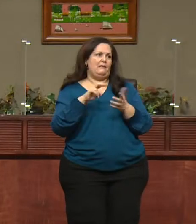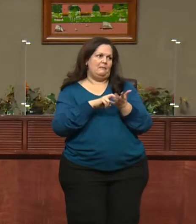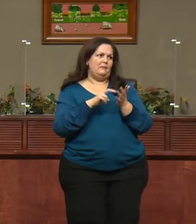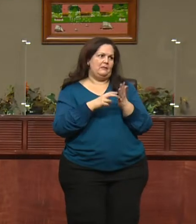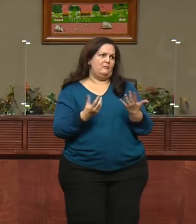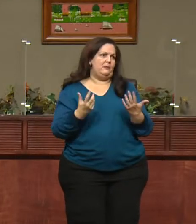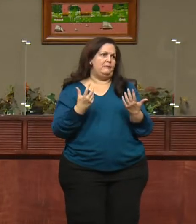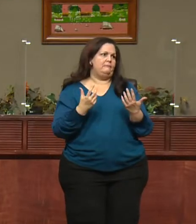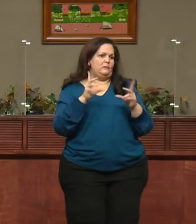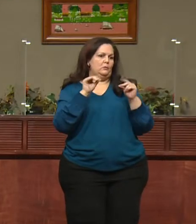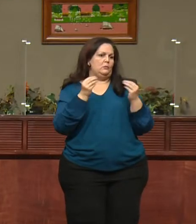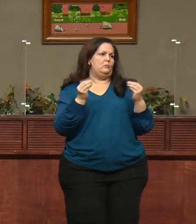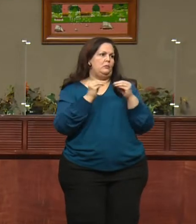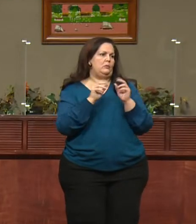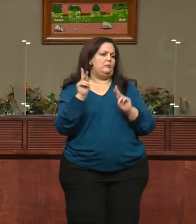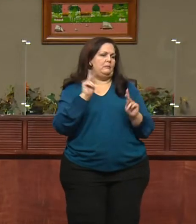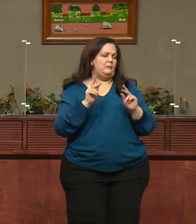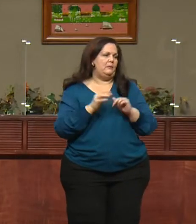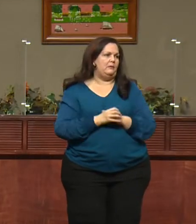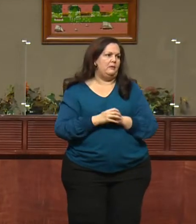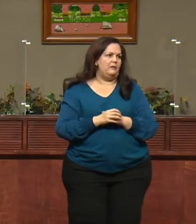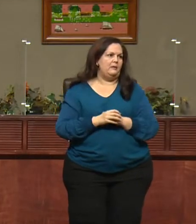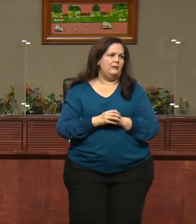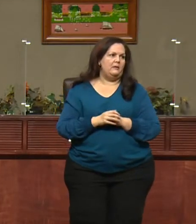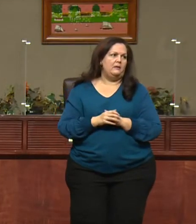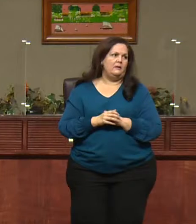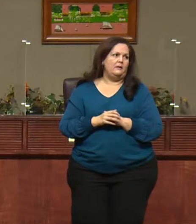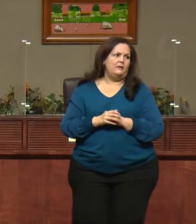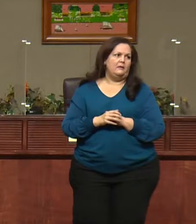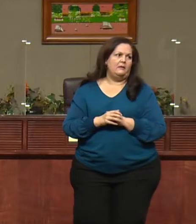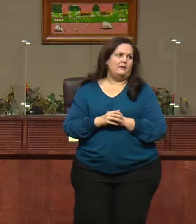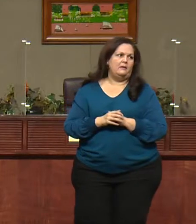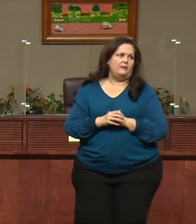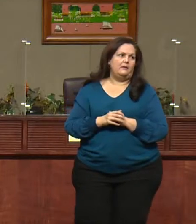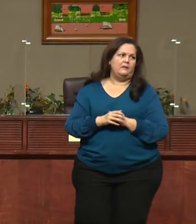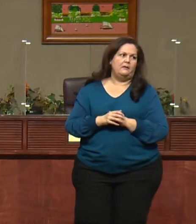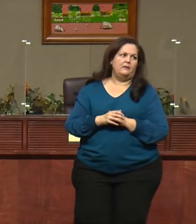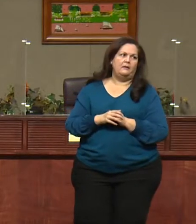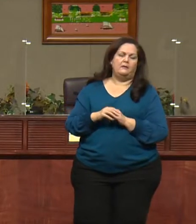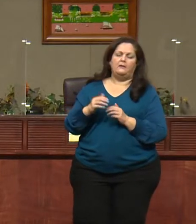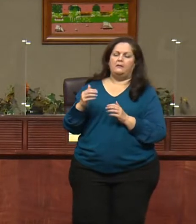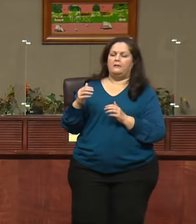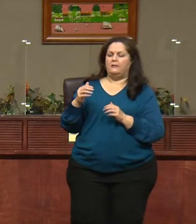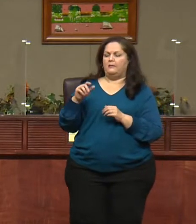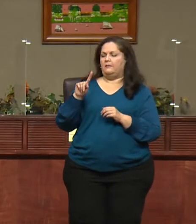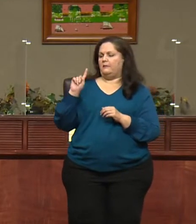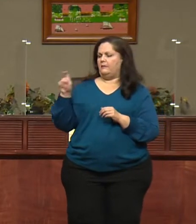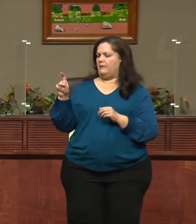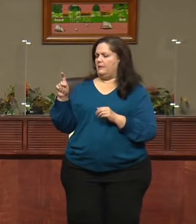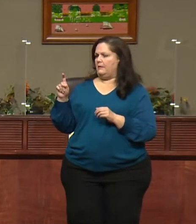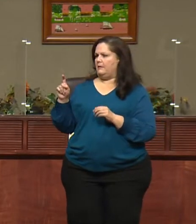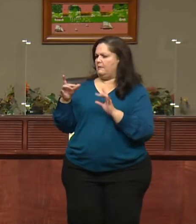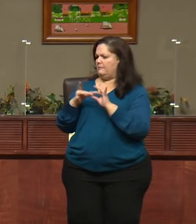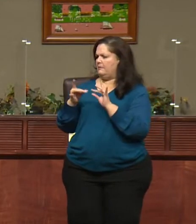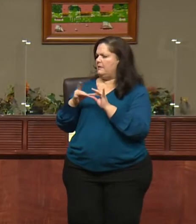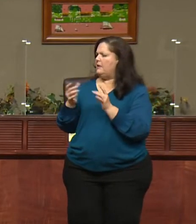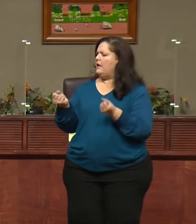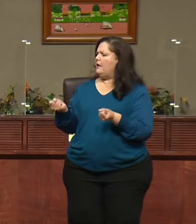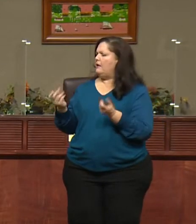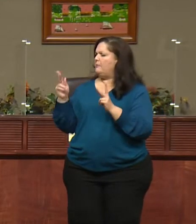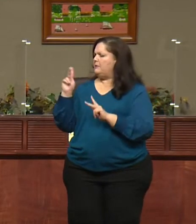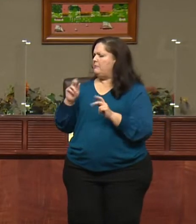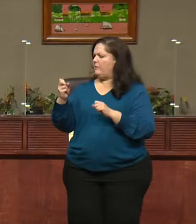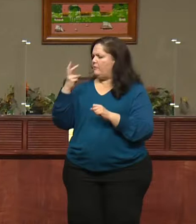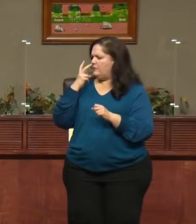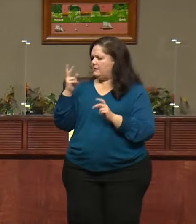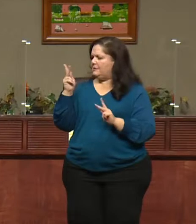well. Thank you. This next question comes from Peter Reinhold with News 13. Dr. Pino, can you say roughly how many cases you've seen of